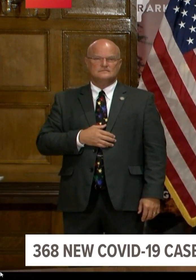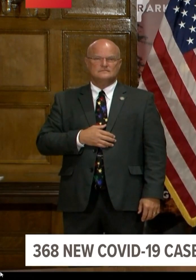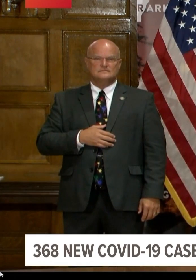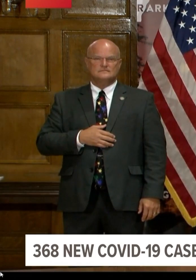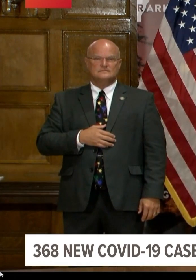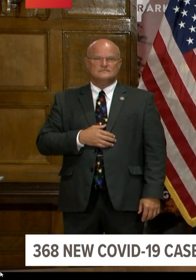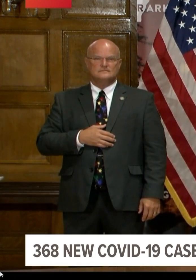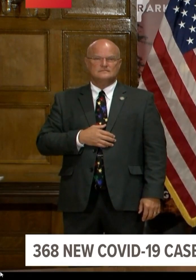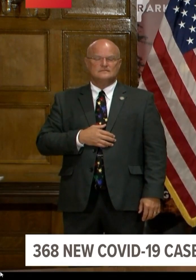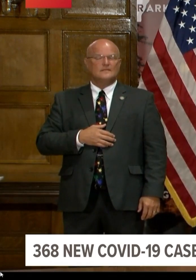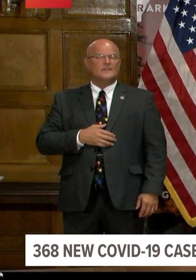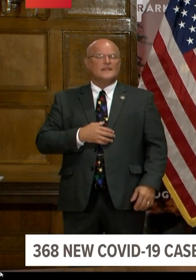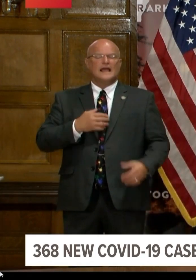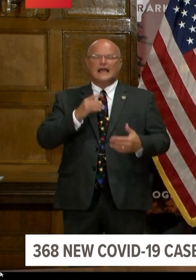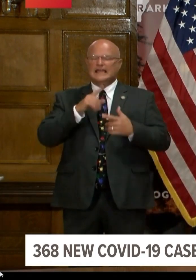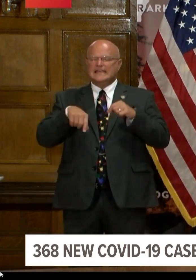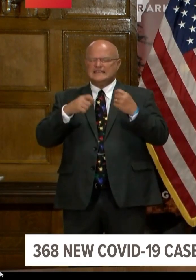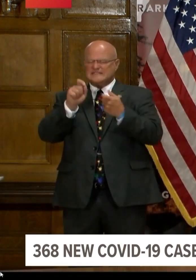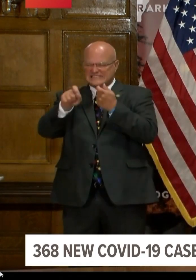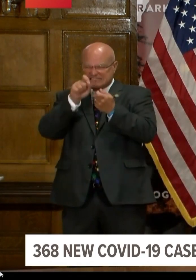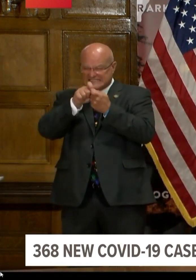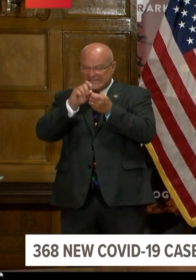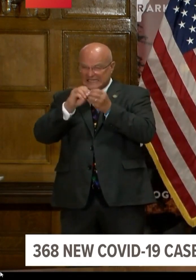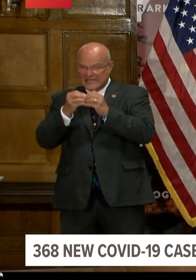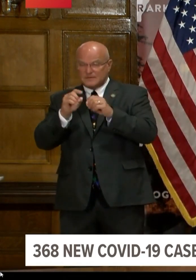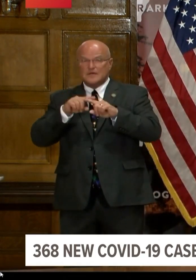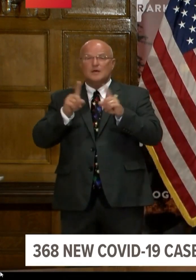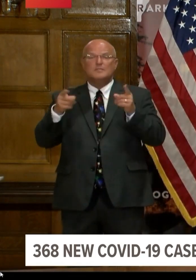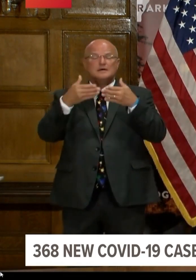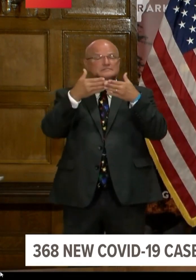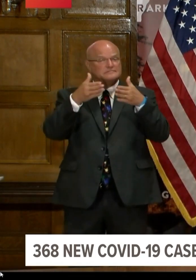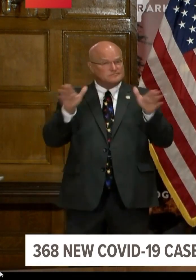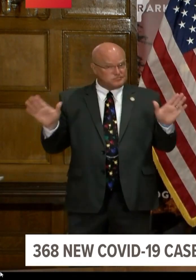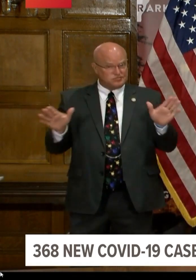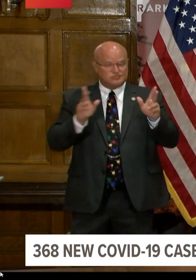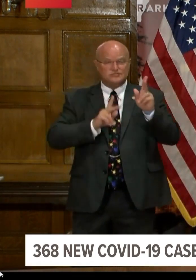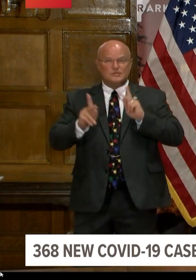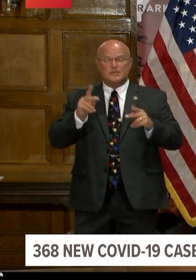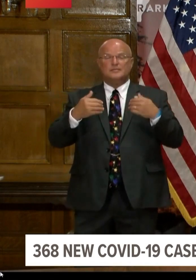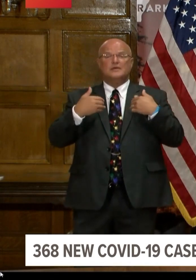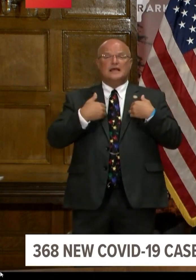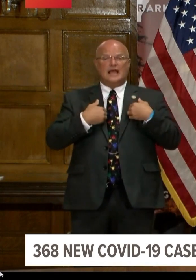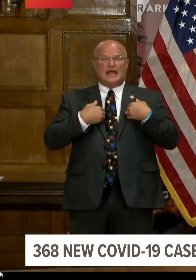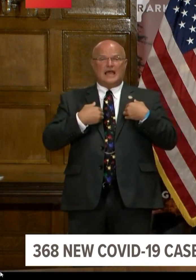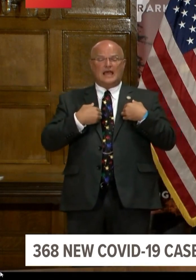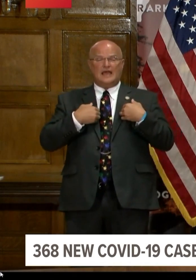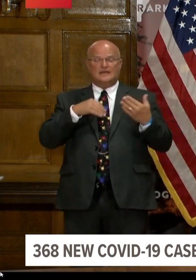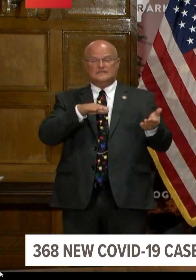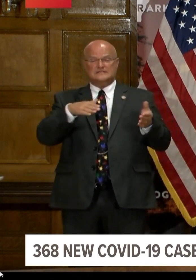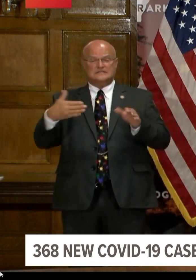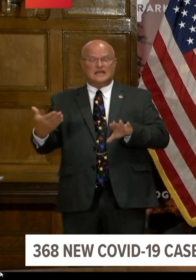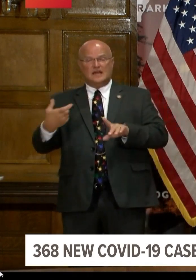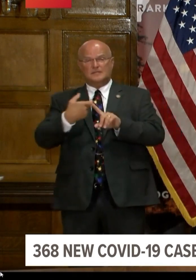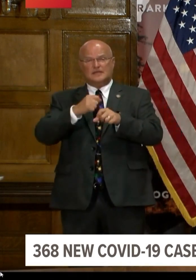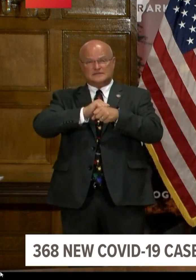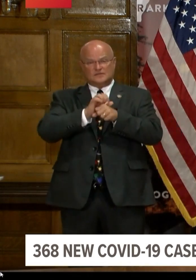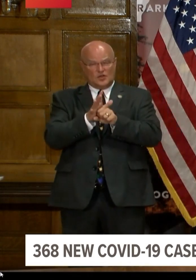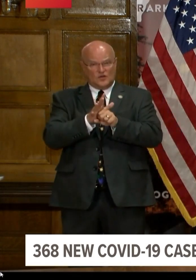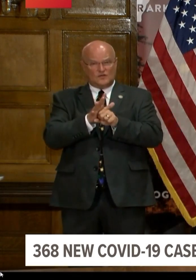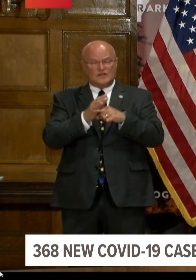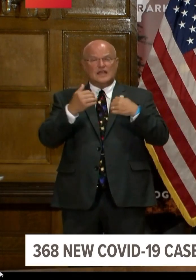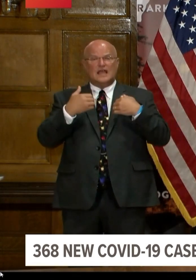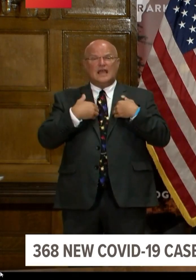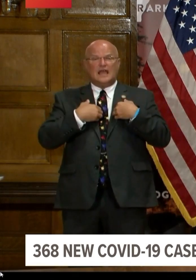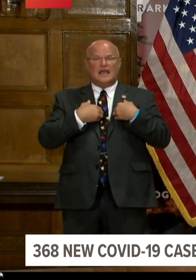So I'm not prepared to give you exact numbers, but the vast majority of individuals who have succumbed to COVID infection do